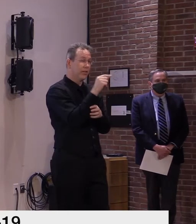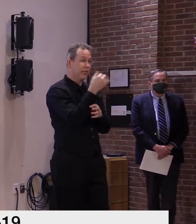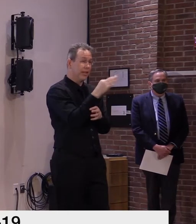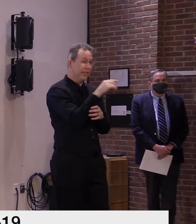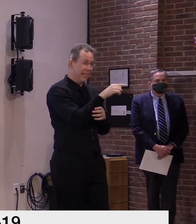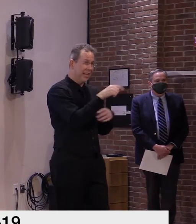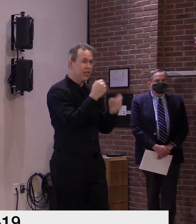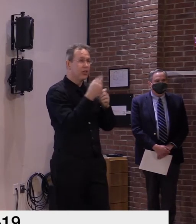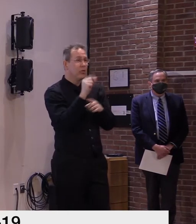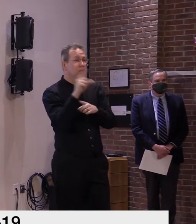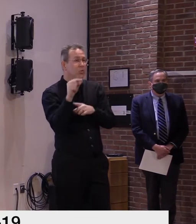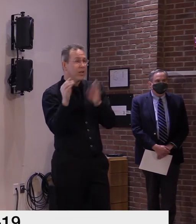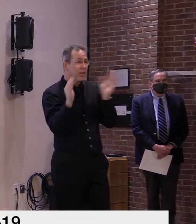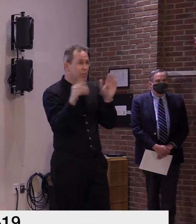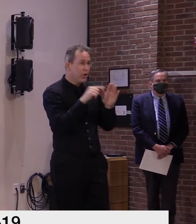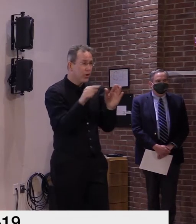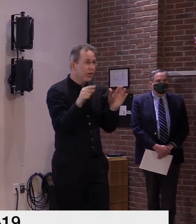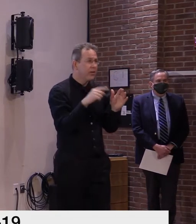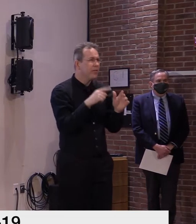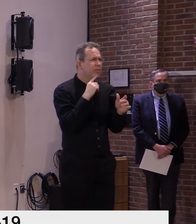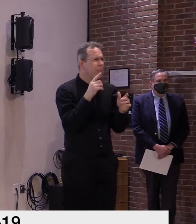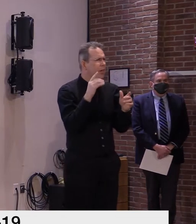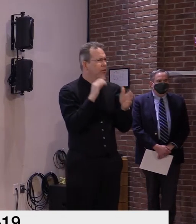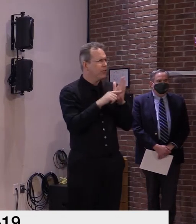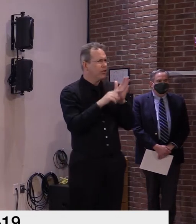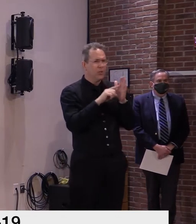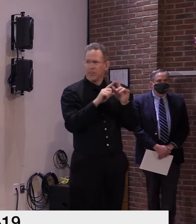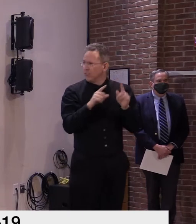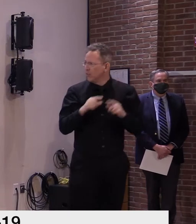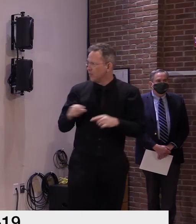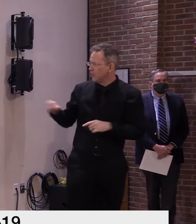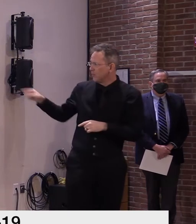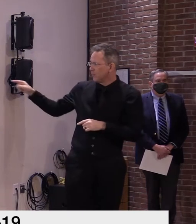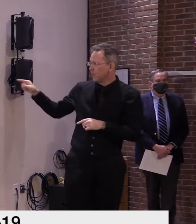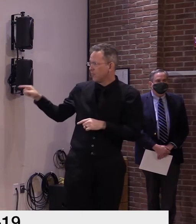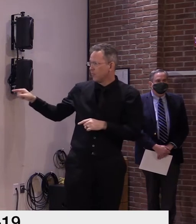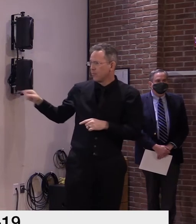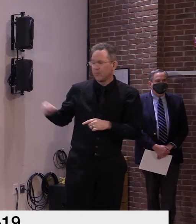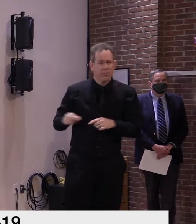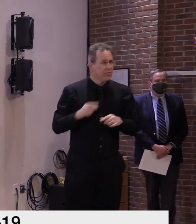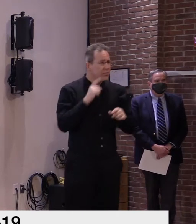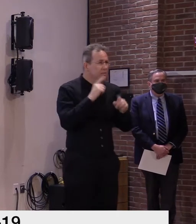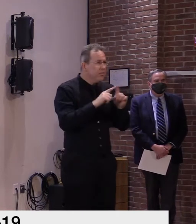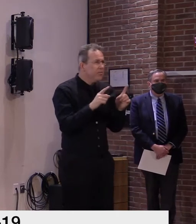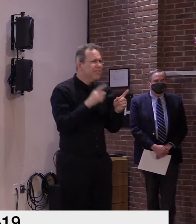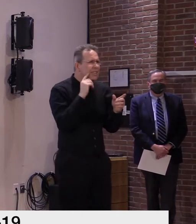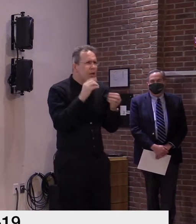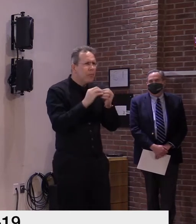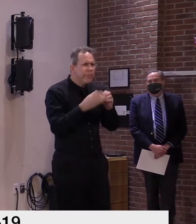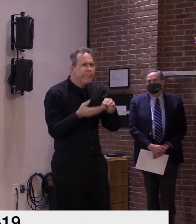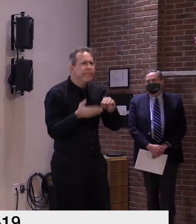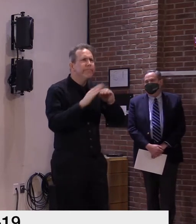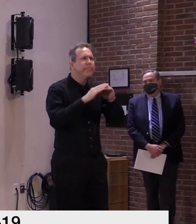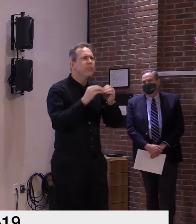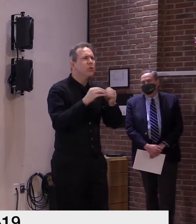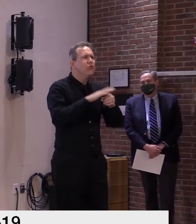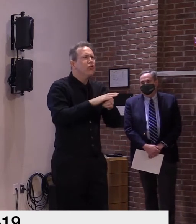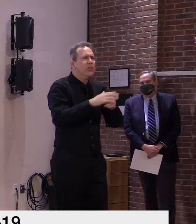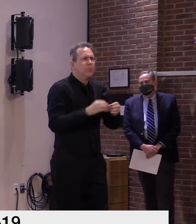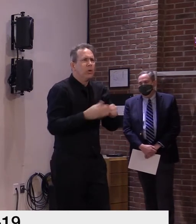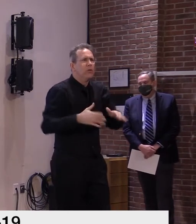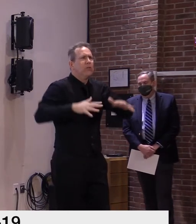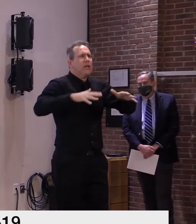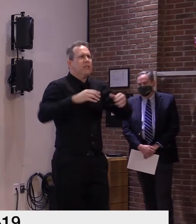symptoms, increases in anxiety. Those increases in anxiety extended to young adults age 18 to